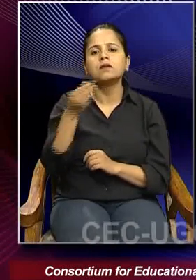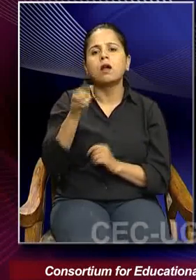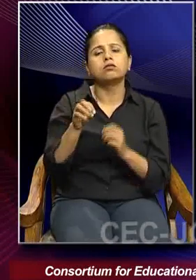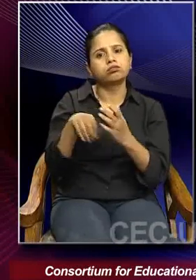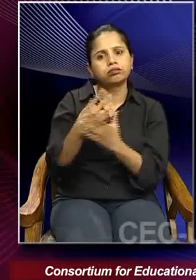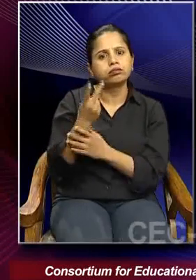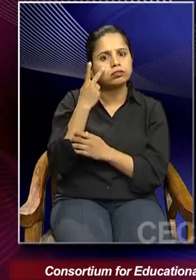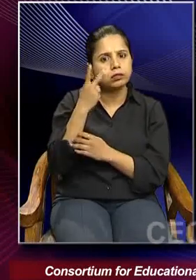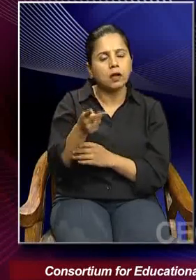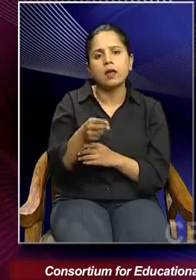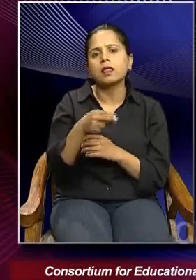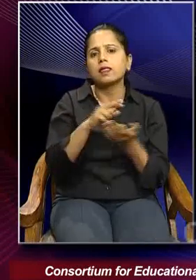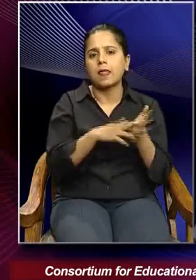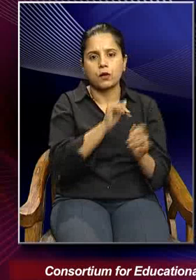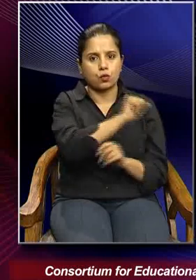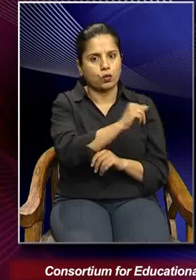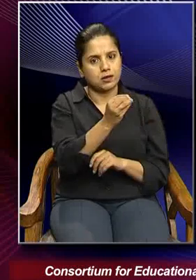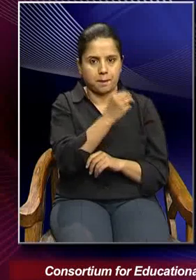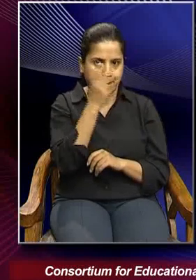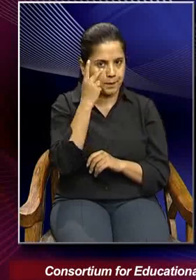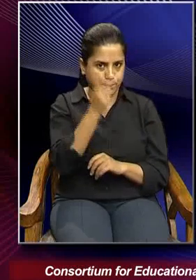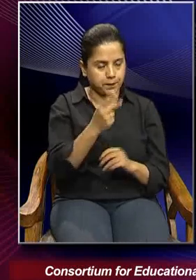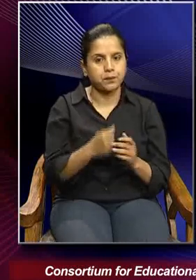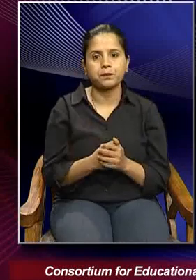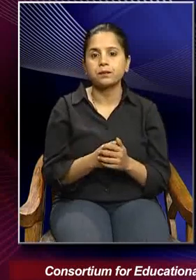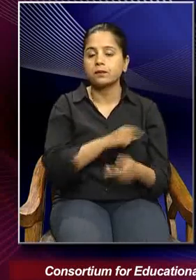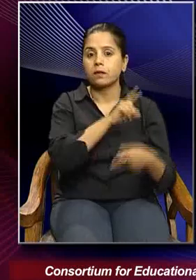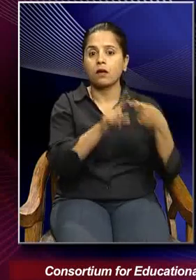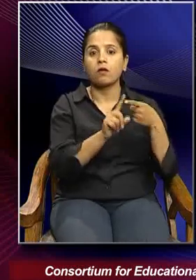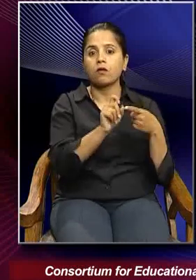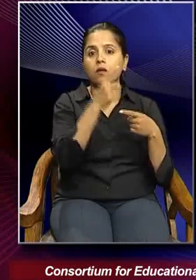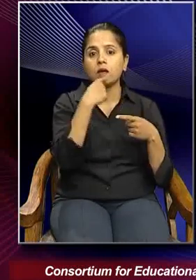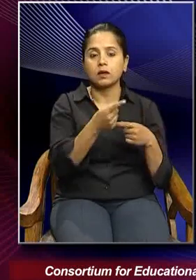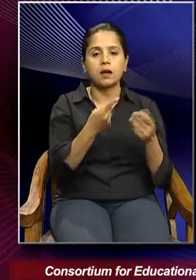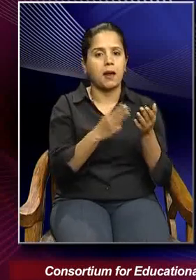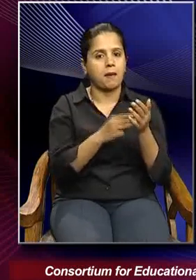evolutes of Prakriti. The first is Mahat.